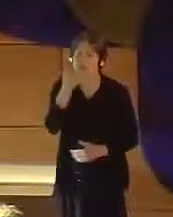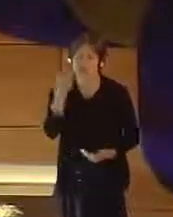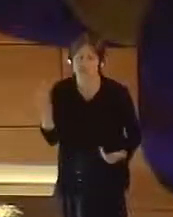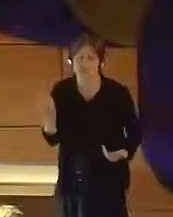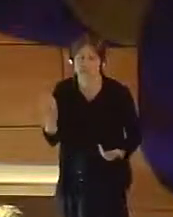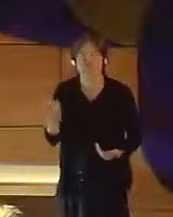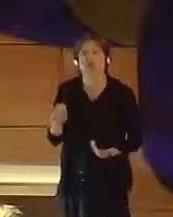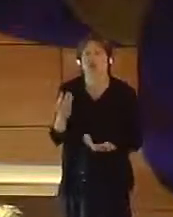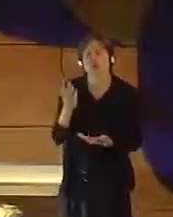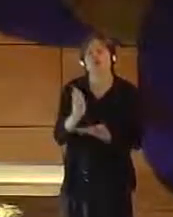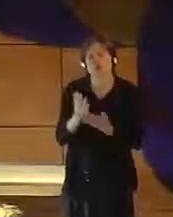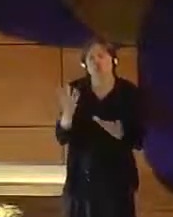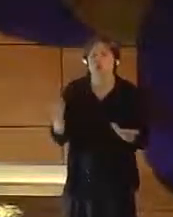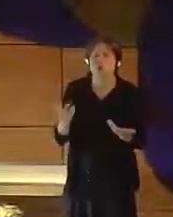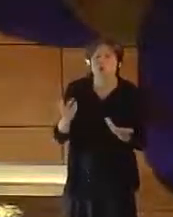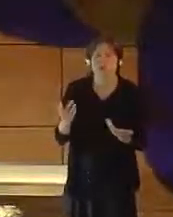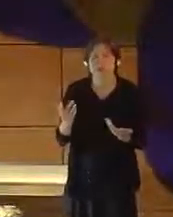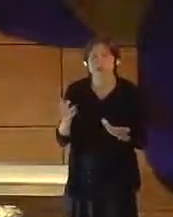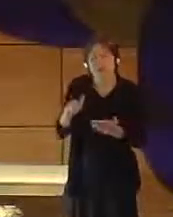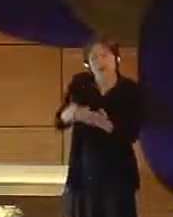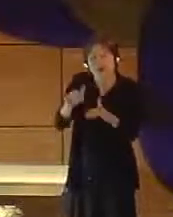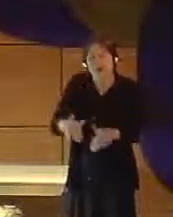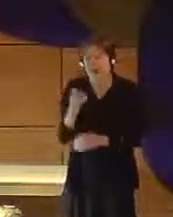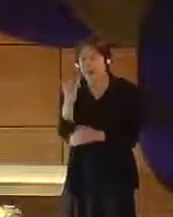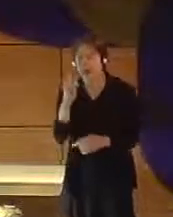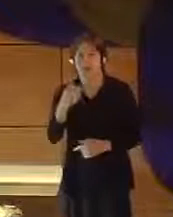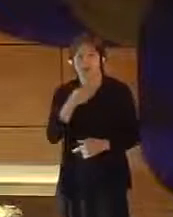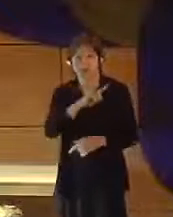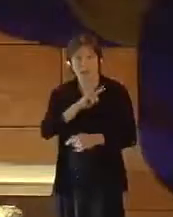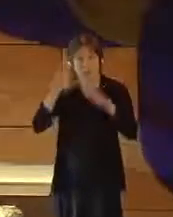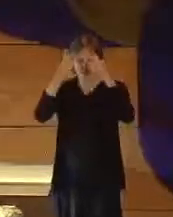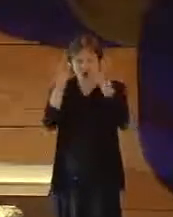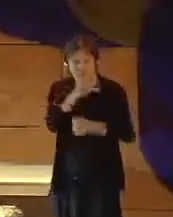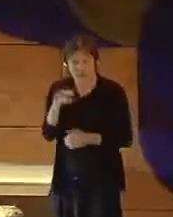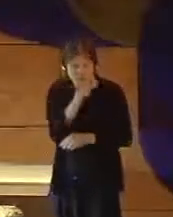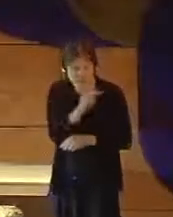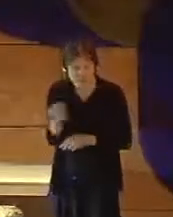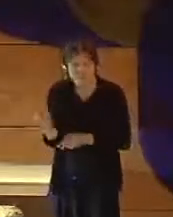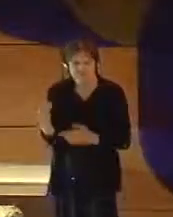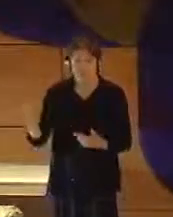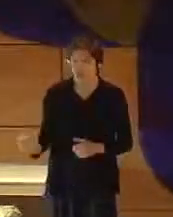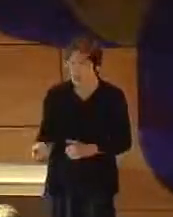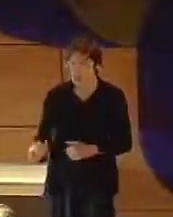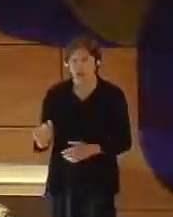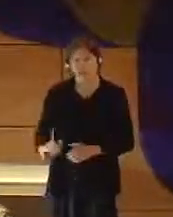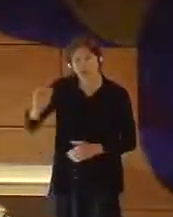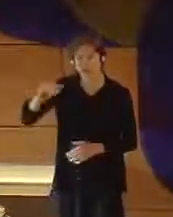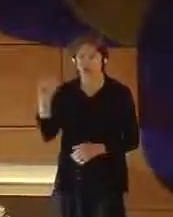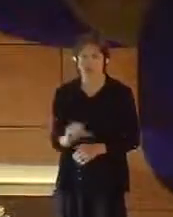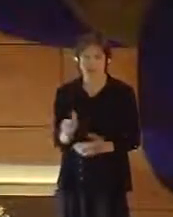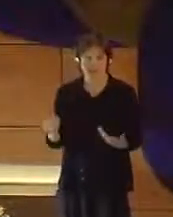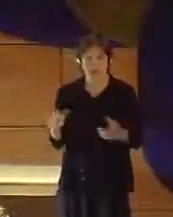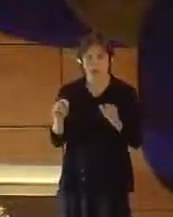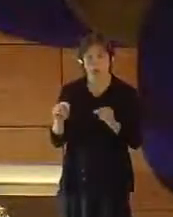I see with charge who aren't growing well and are short, it's nearly always because they need more